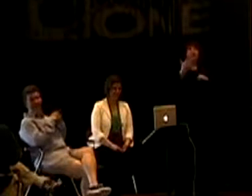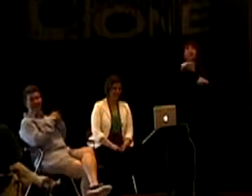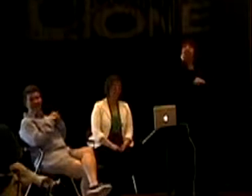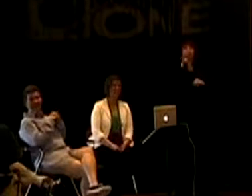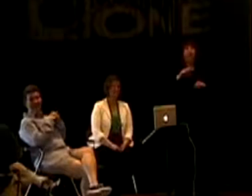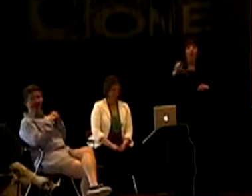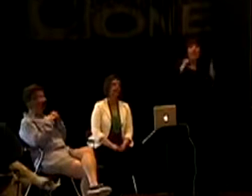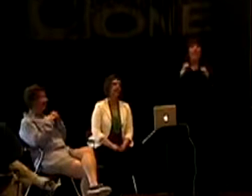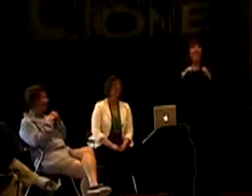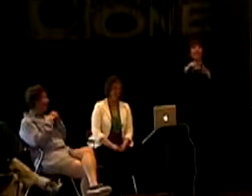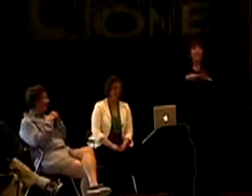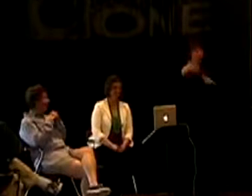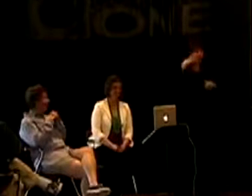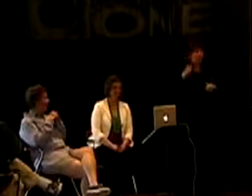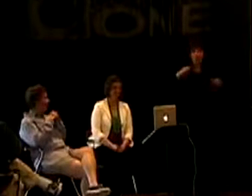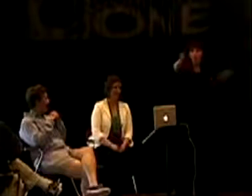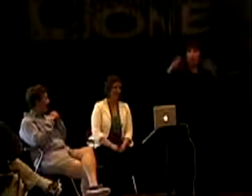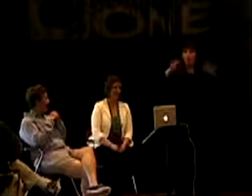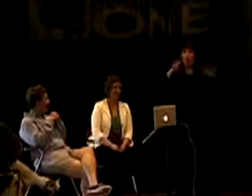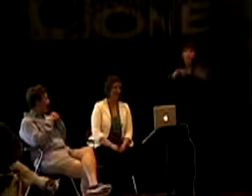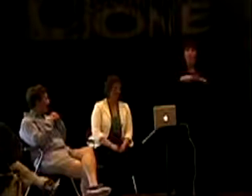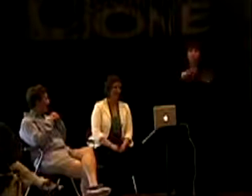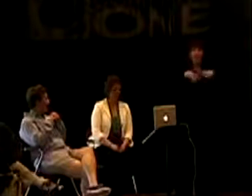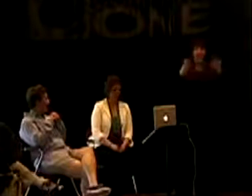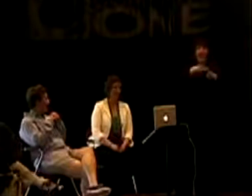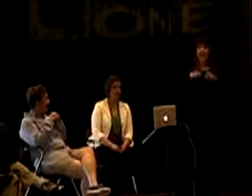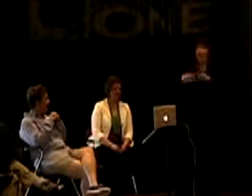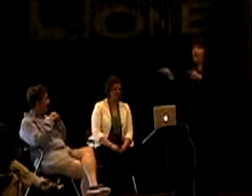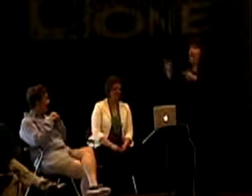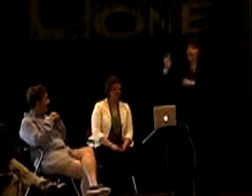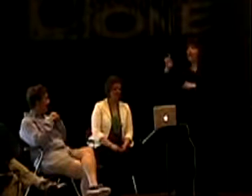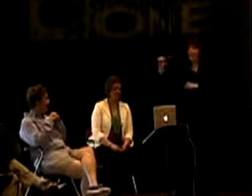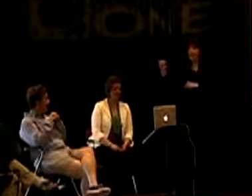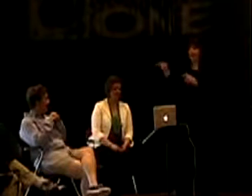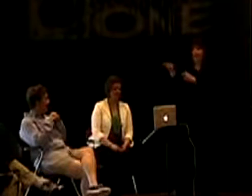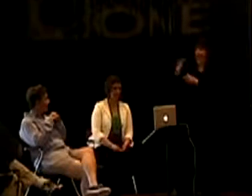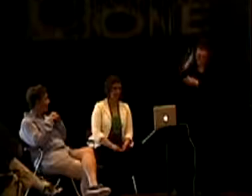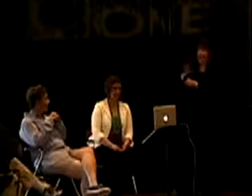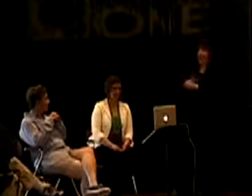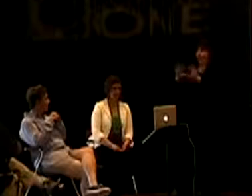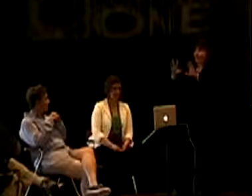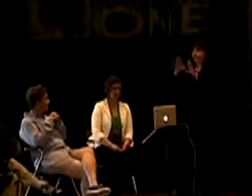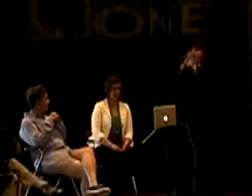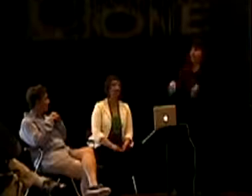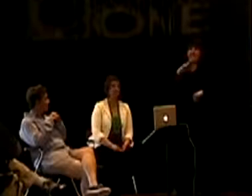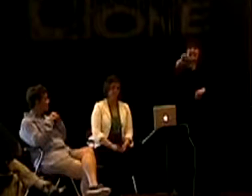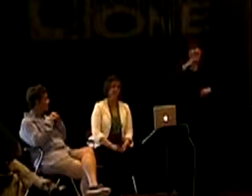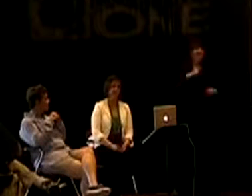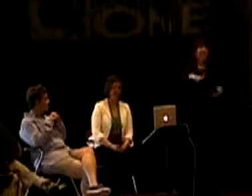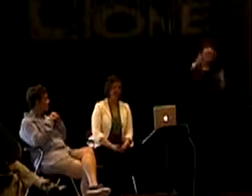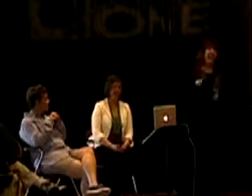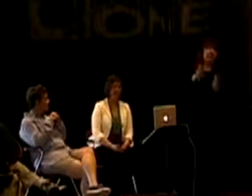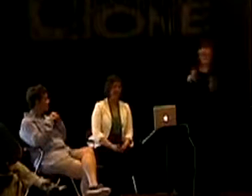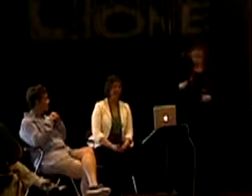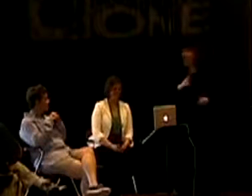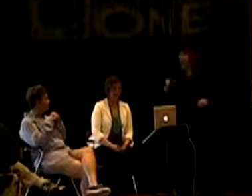lot of noise, there's that whole scene, but then the scene between the two women that's completely silent happens. The deaf audience is cool with it. They're laughing, they're with